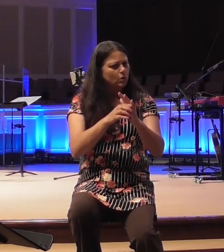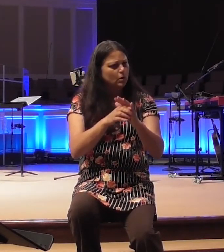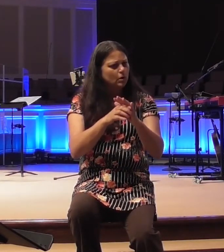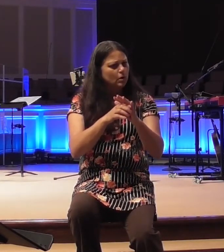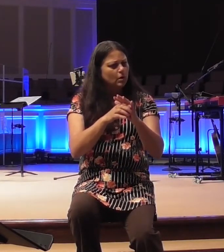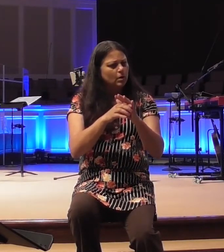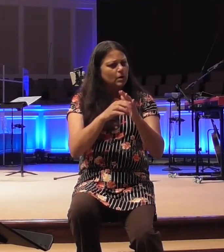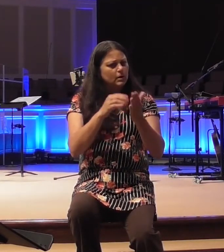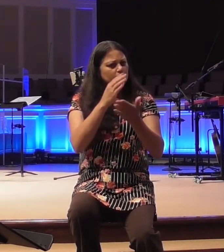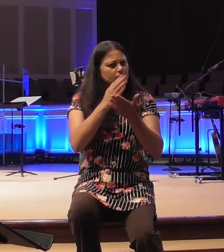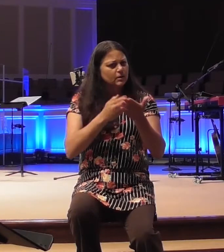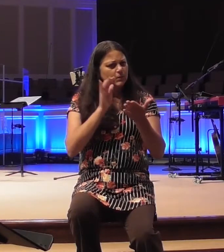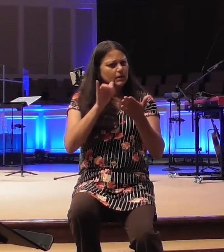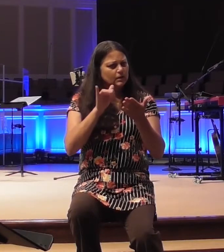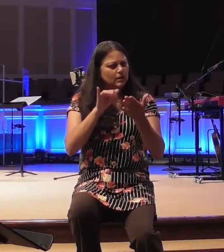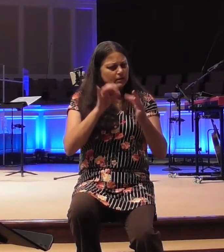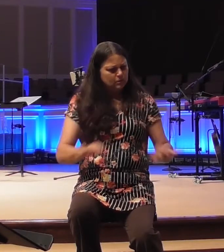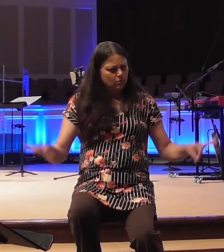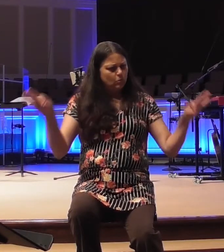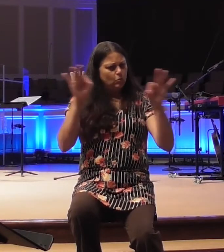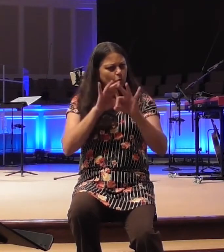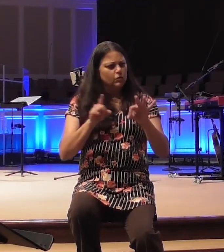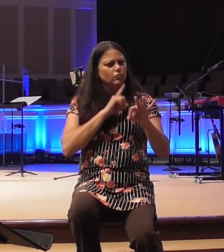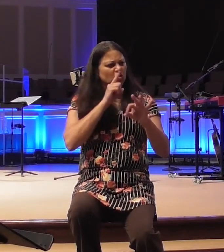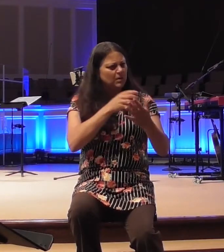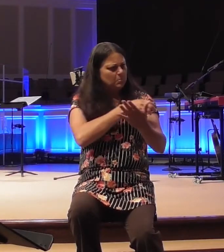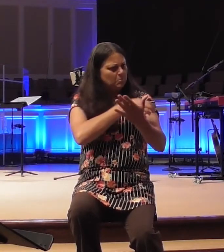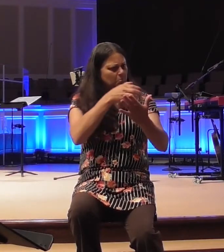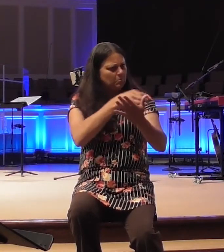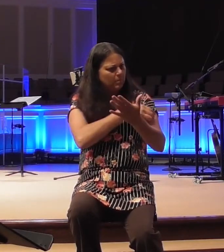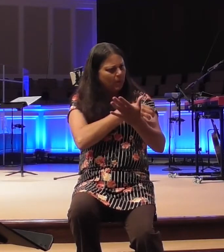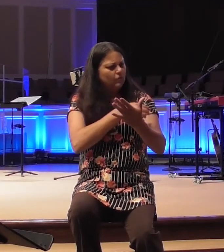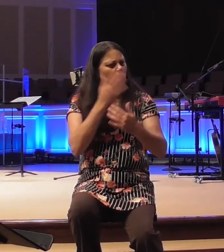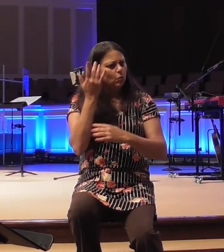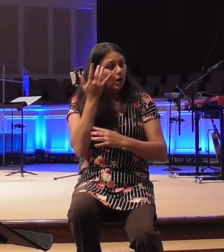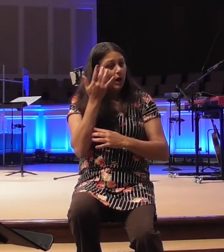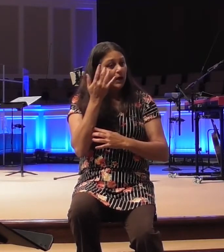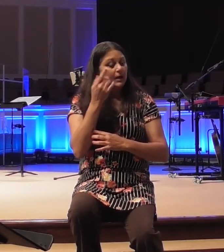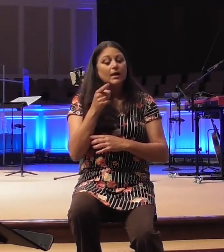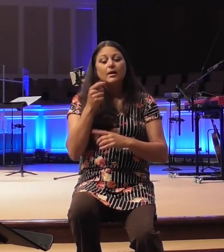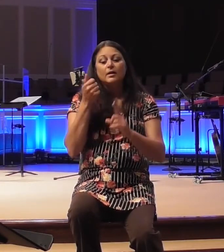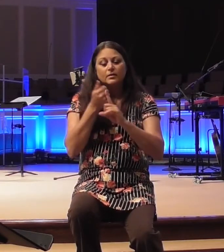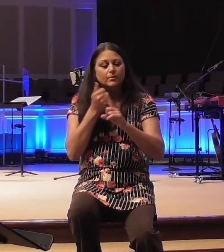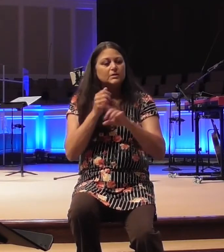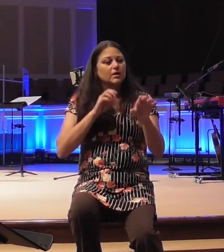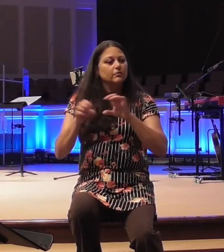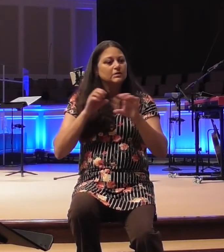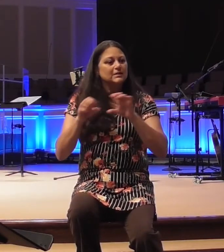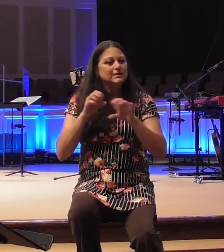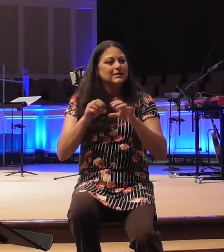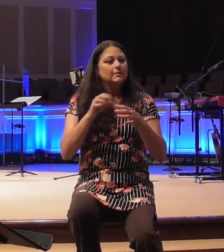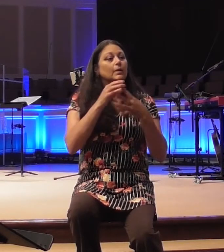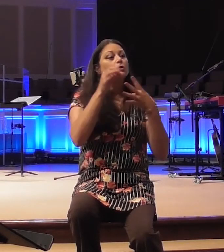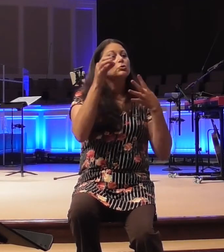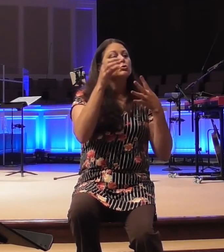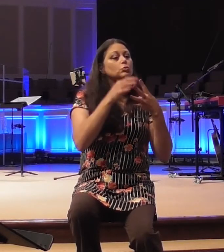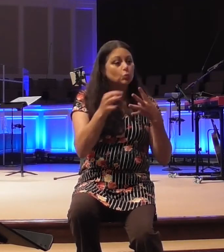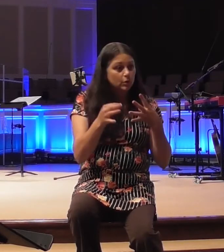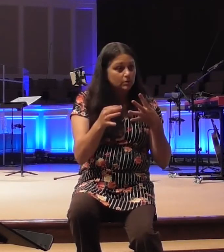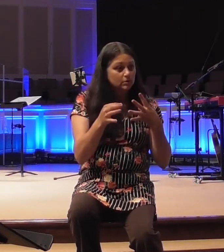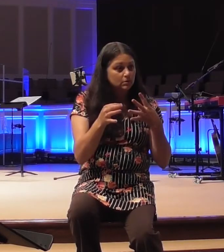Because of their sacrifice. They did it willingly. Three of those six men